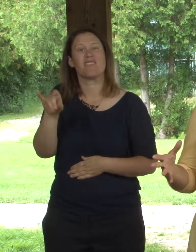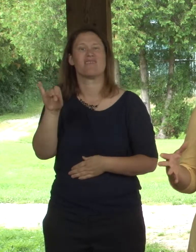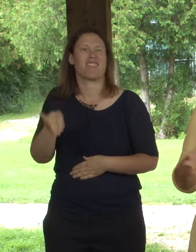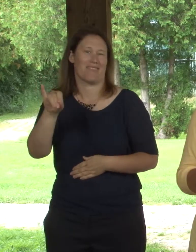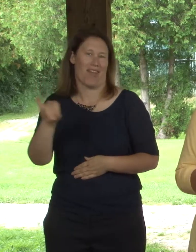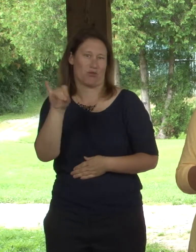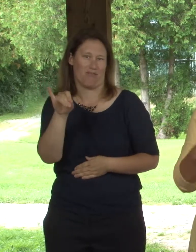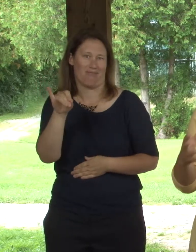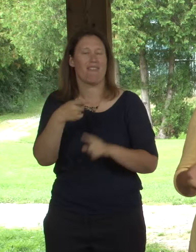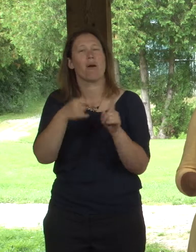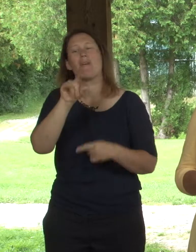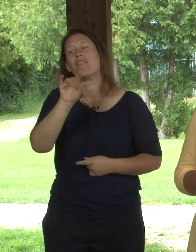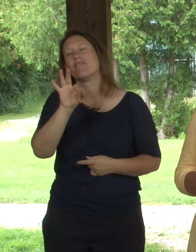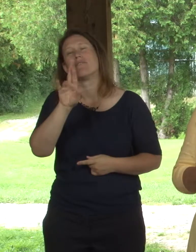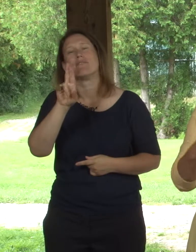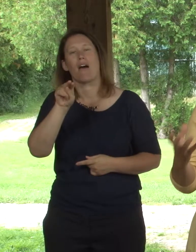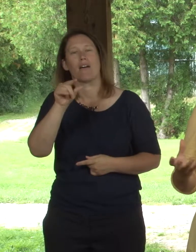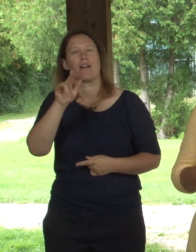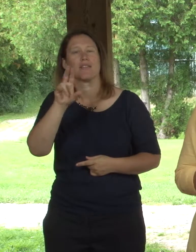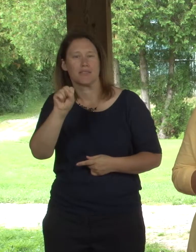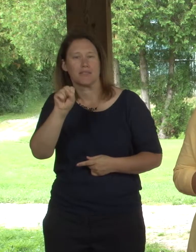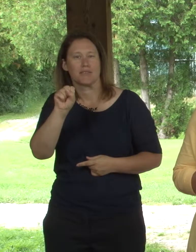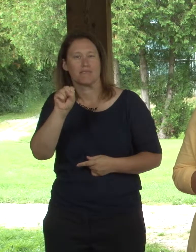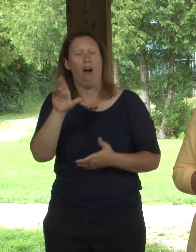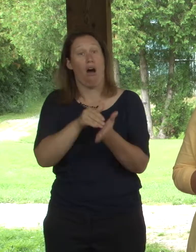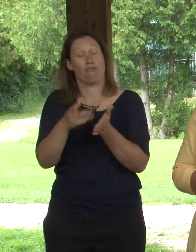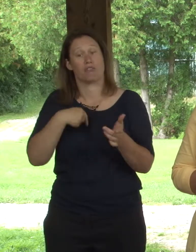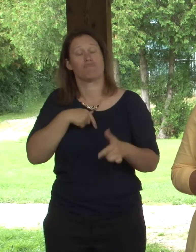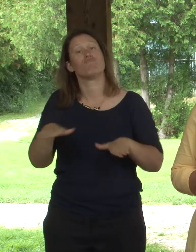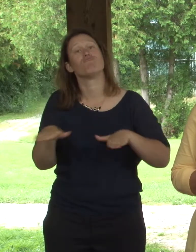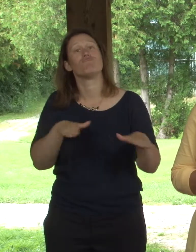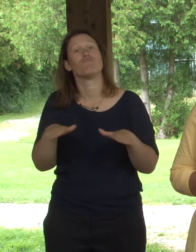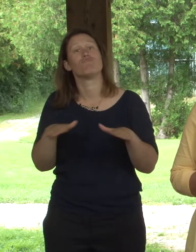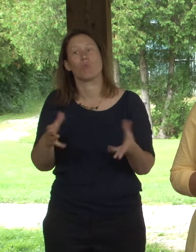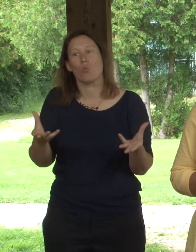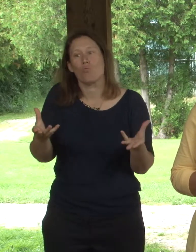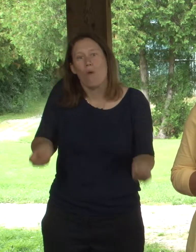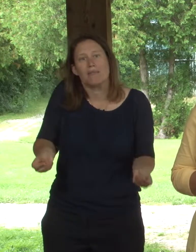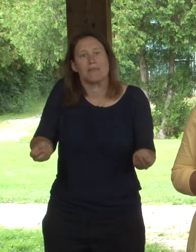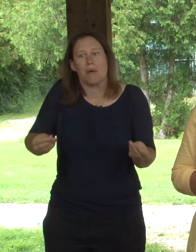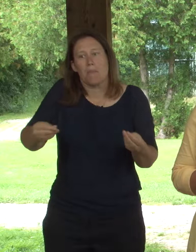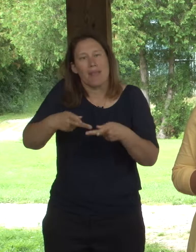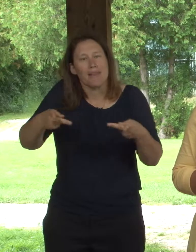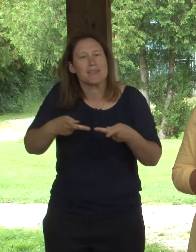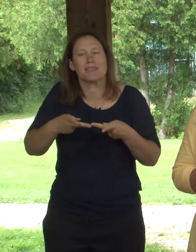go into certain areas where there's moisture and wet, and pools and pool decks can be a very common place for